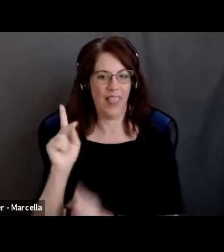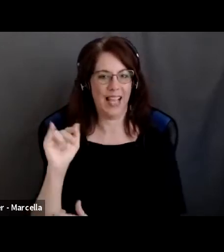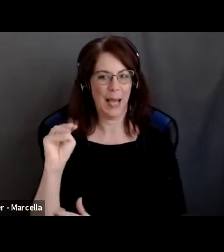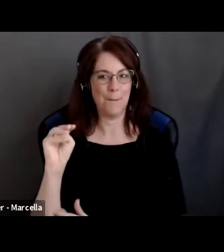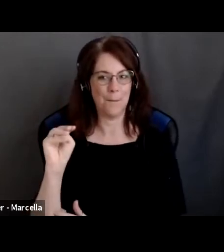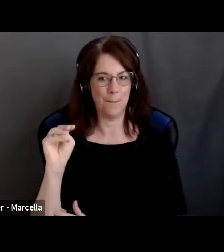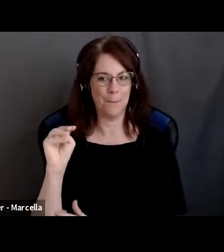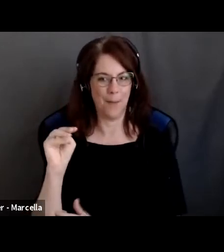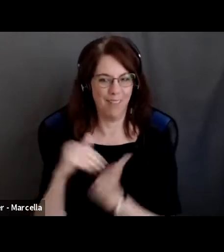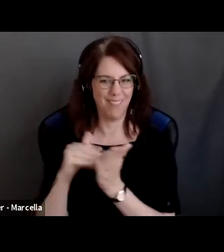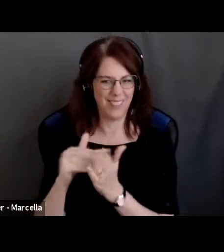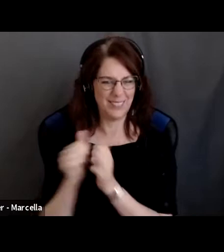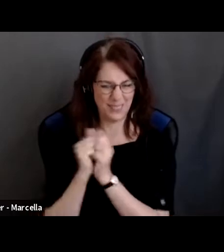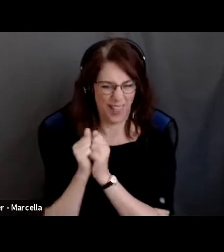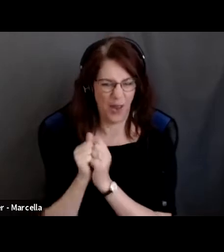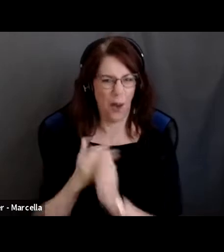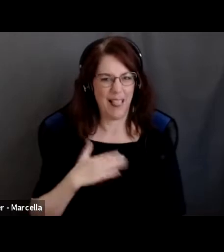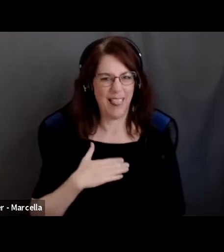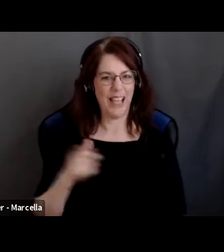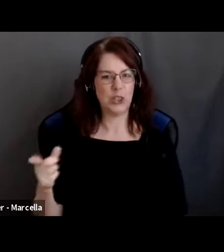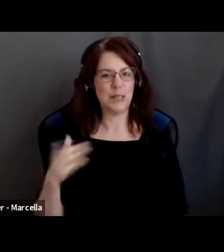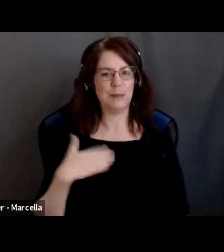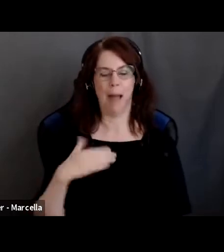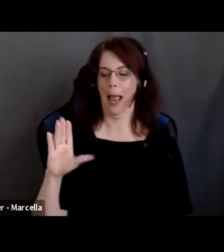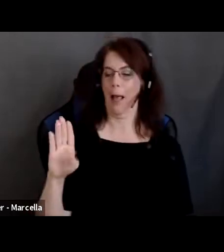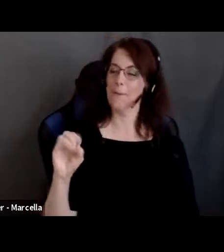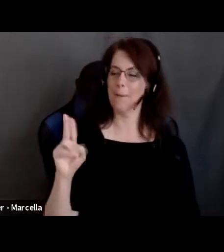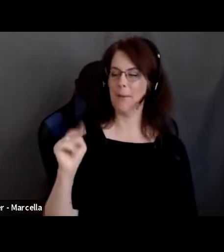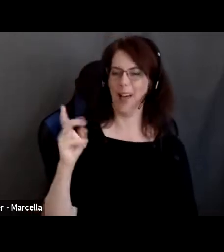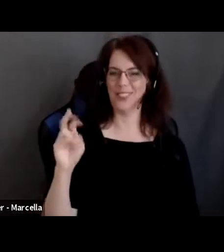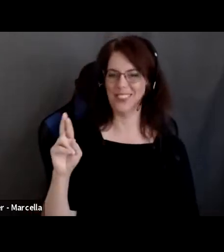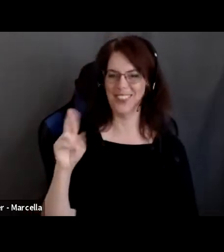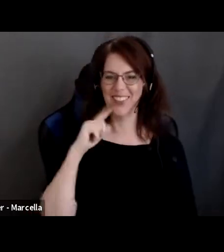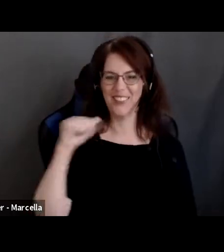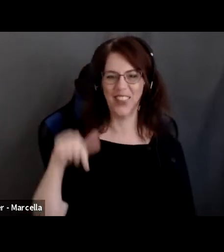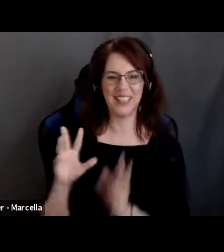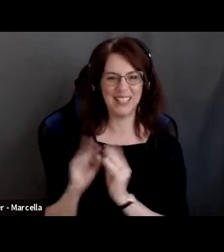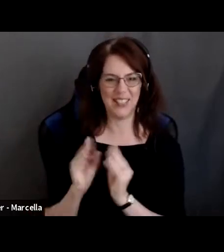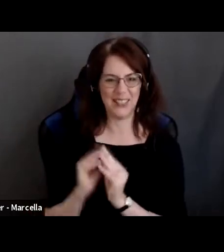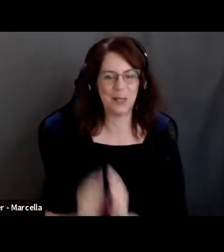different things. And I'm glad that she's my bouncer for this session.